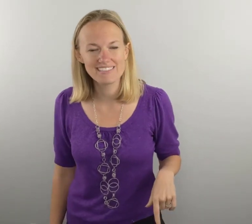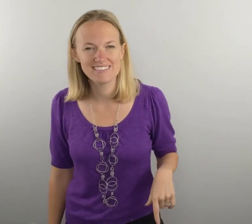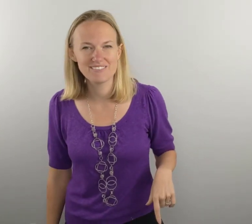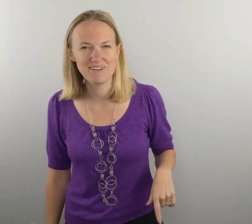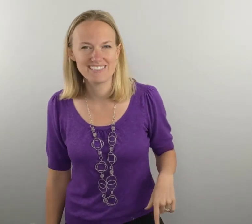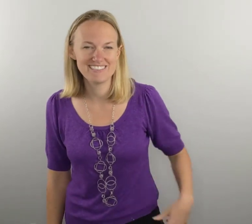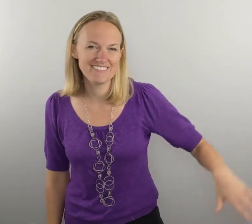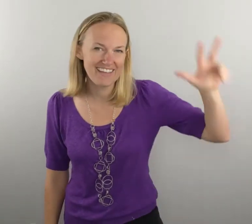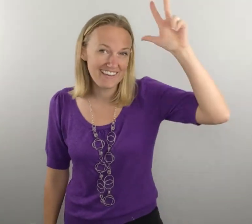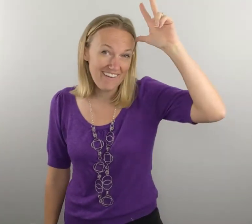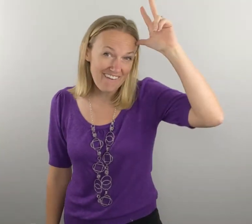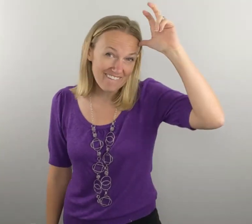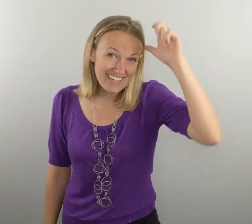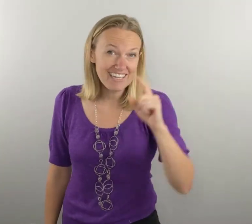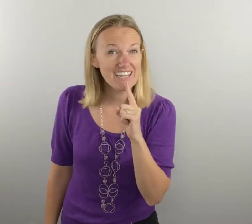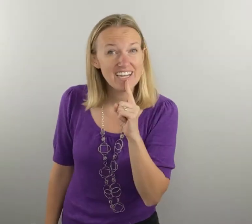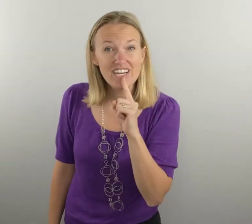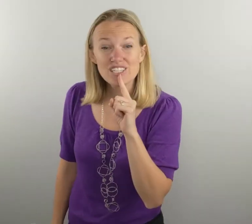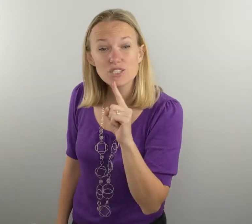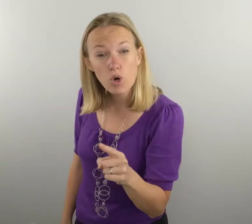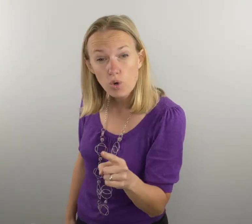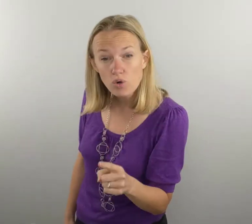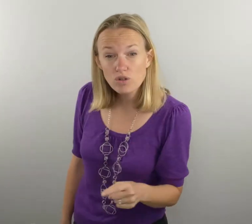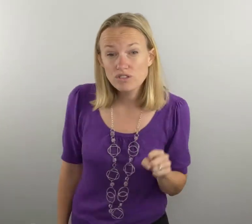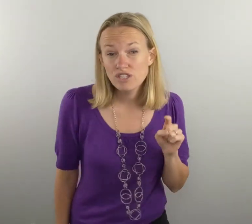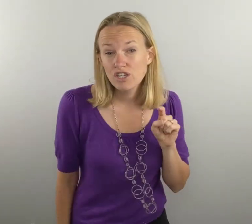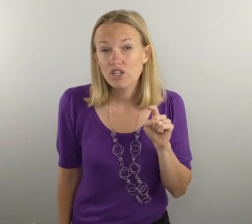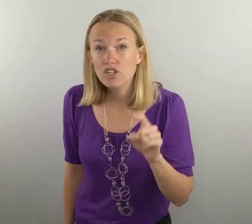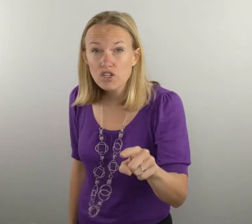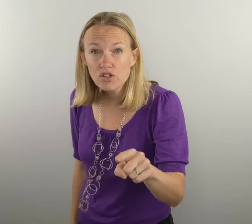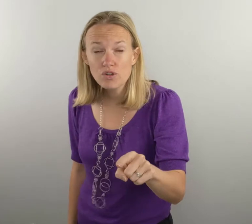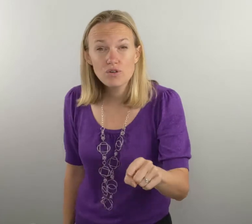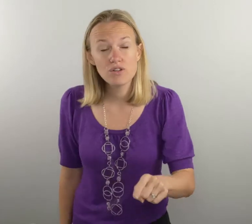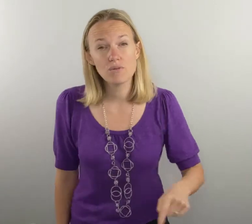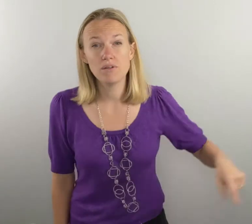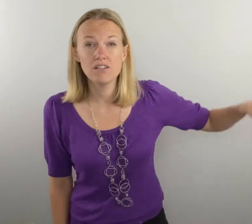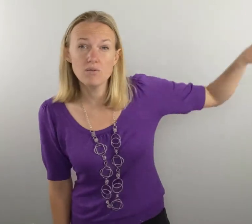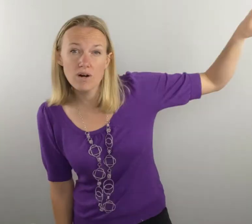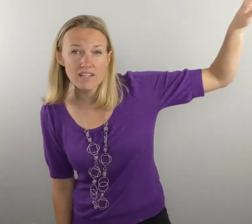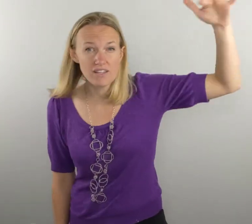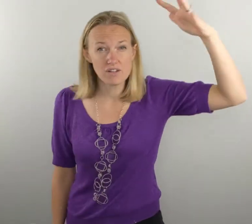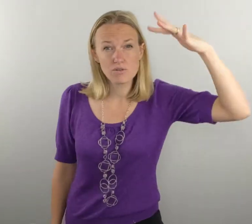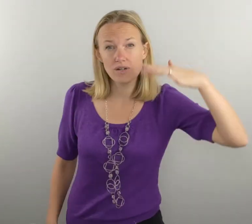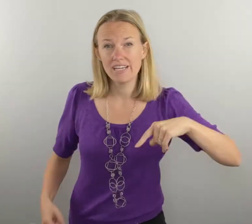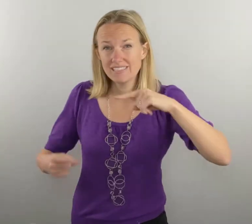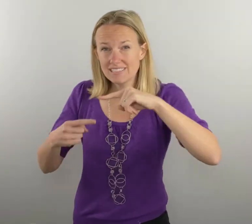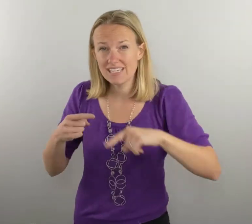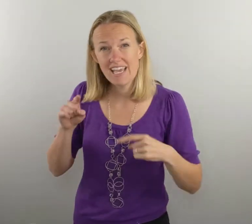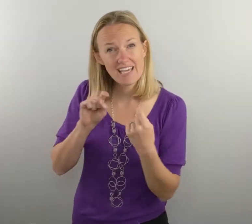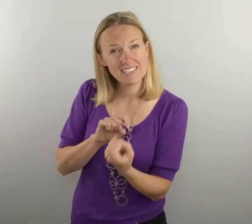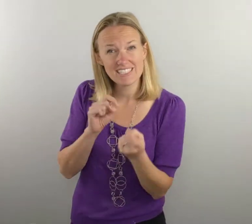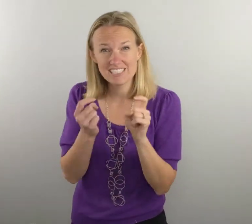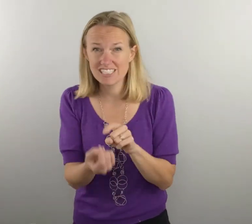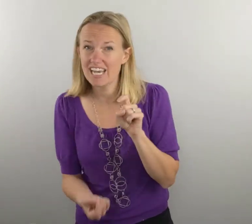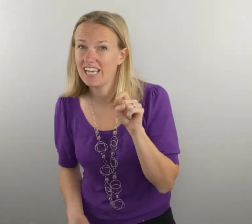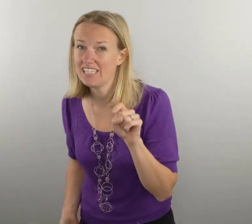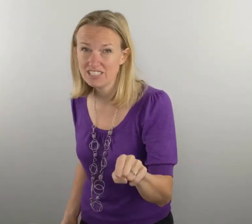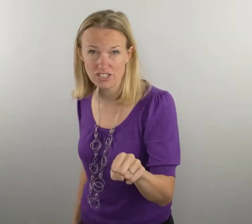as much as you can. When he told you you could be the one that grace can't change